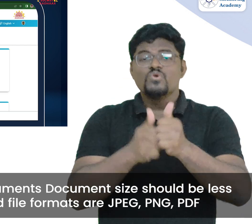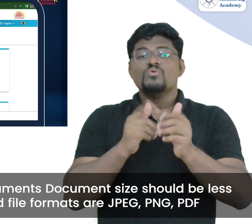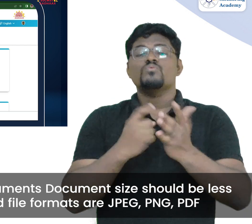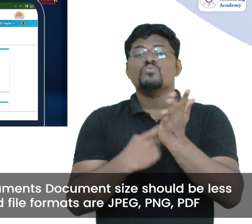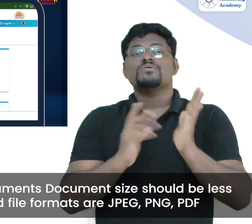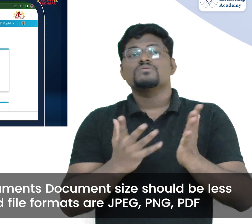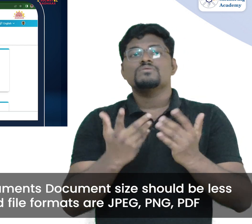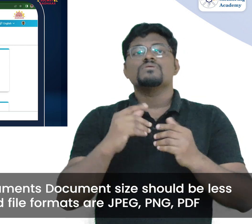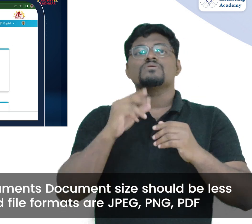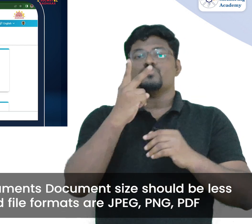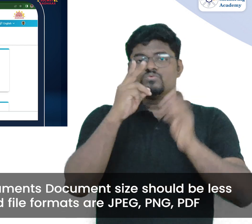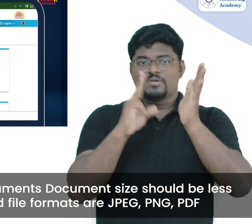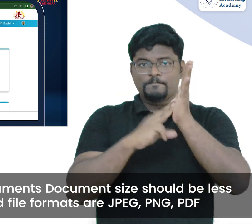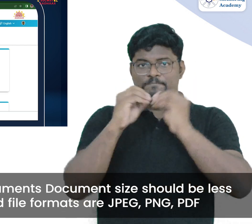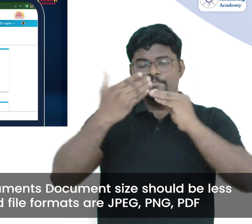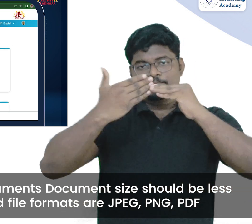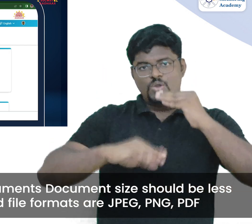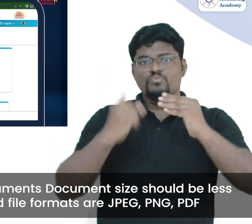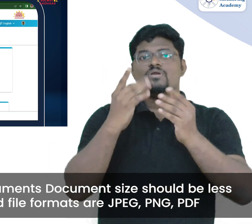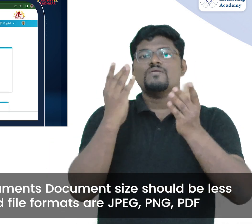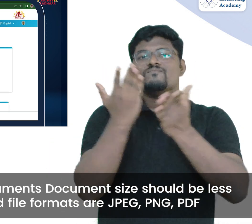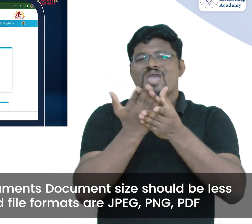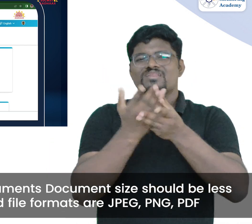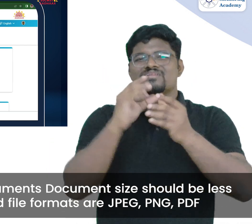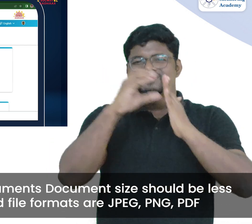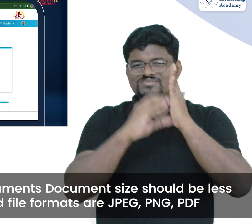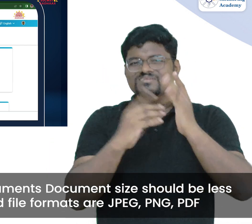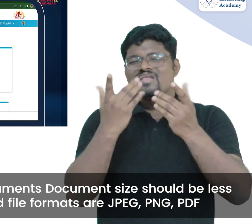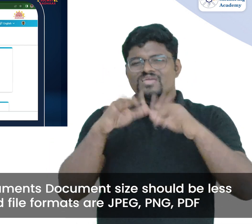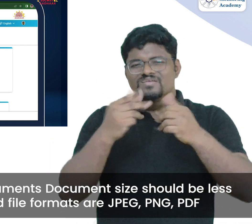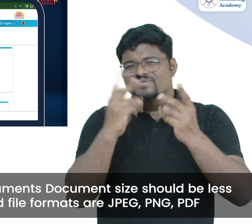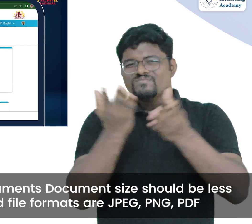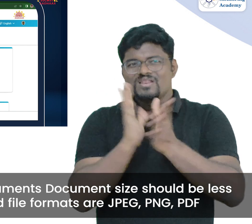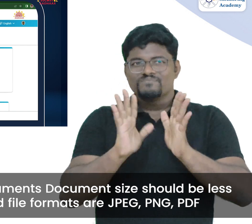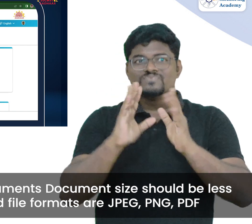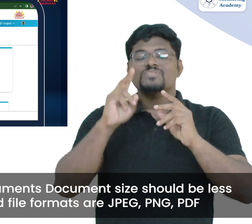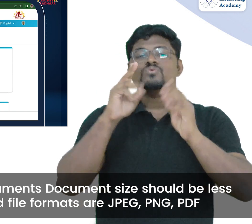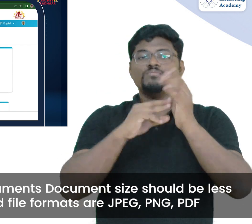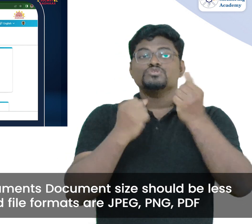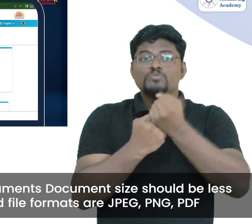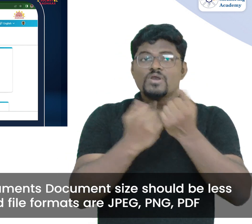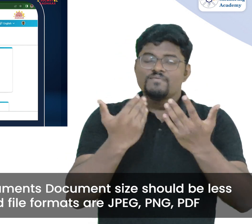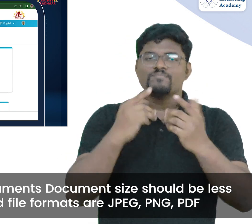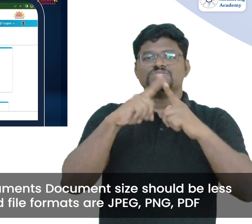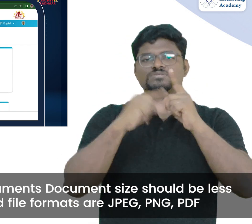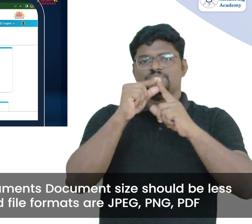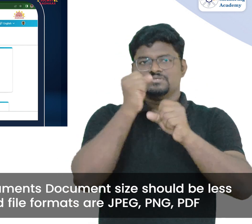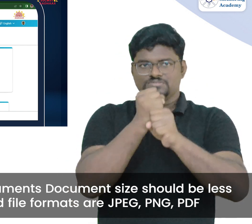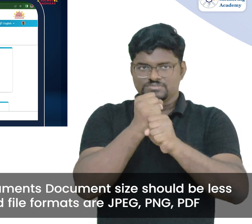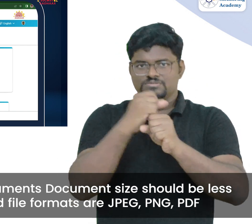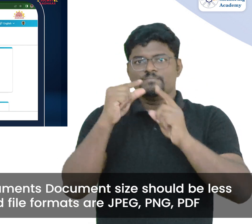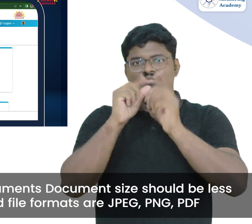Guidelines for uploading documents. Document size should be less than 2 megabits and supported file formats are JPEG,